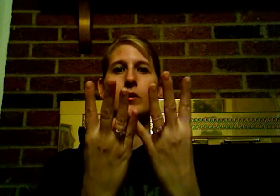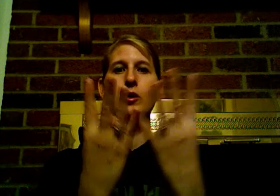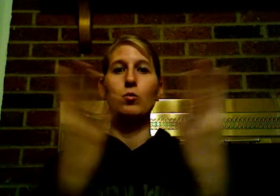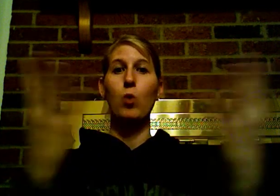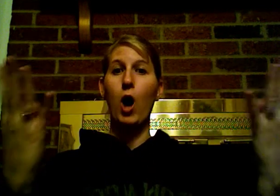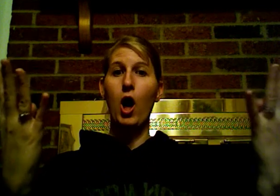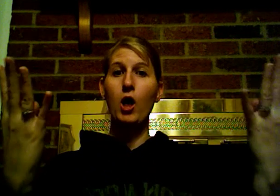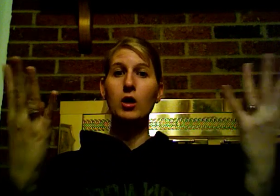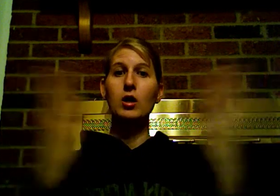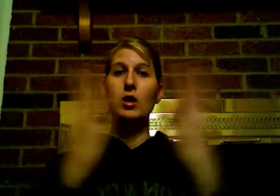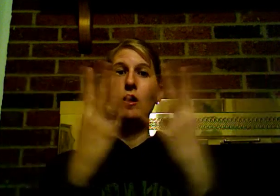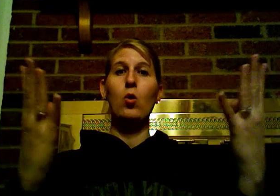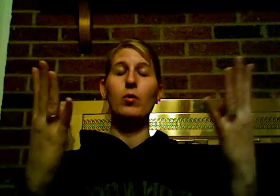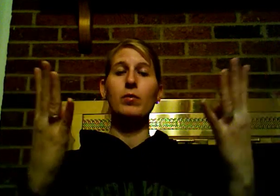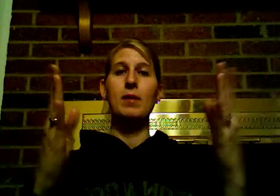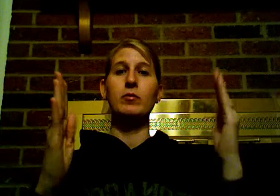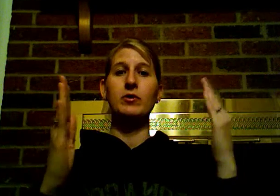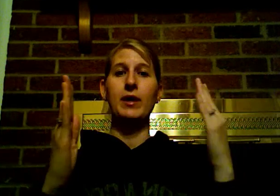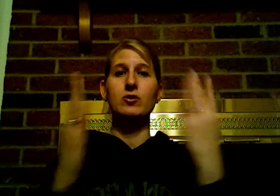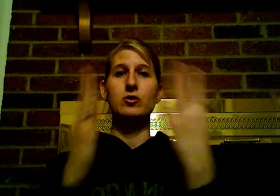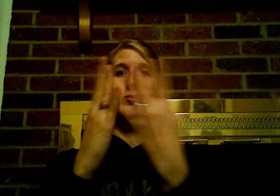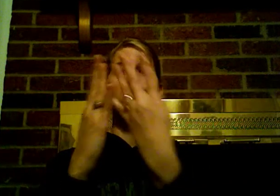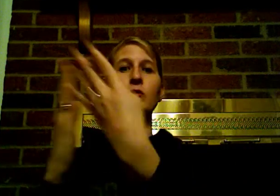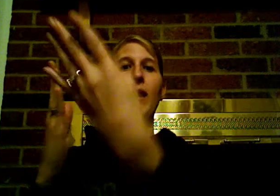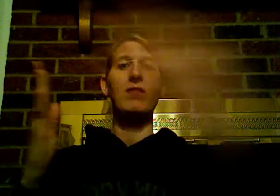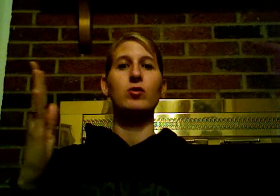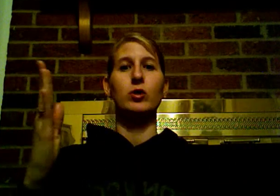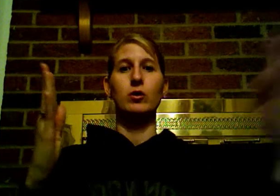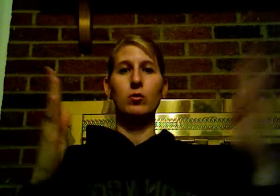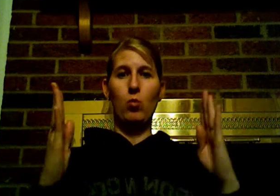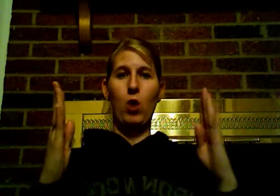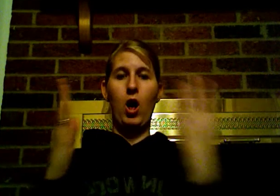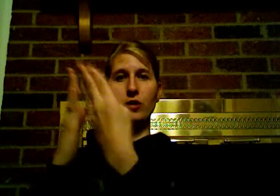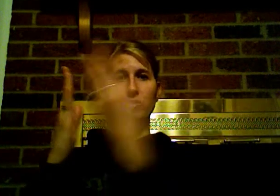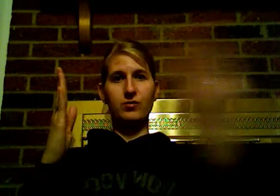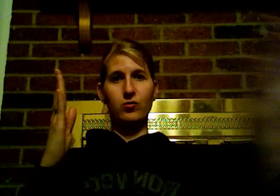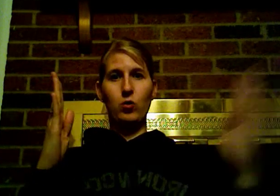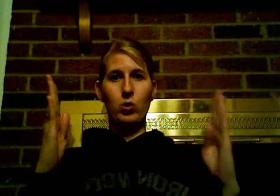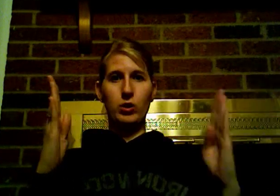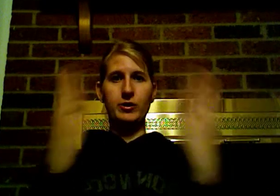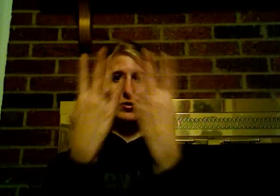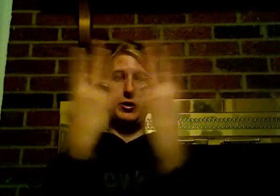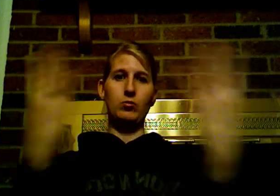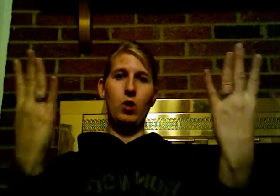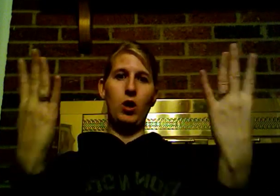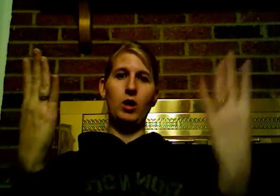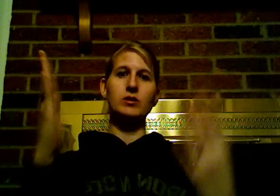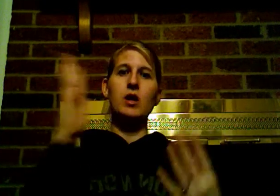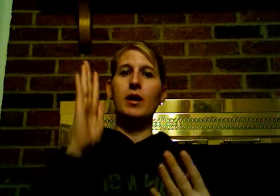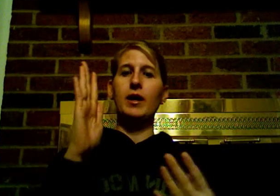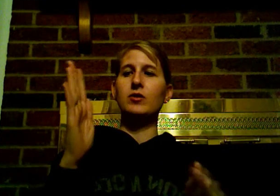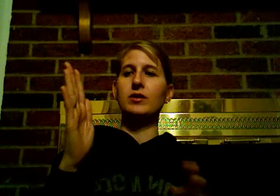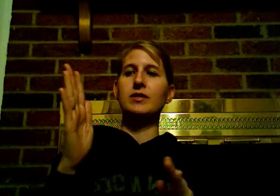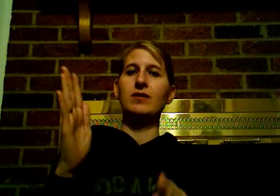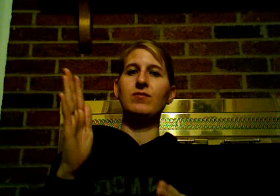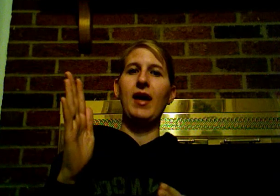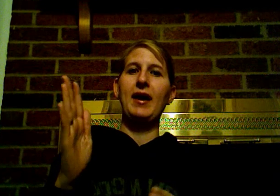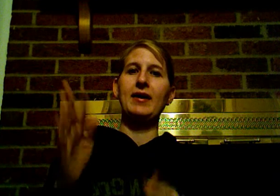your wall, or remember when you enter a room, you have your walls, your four corners, or your walls, and you can signify,